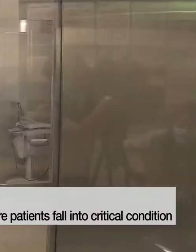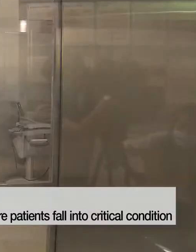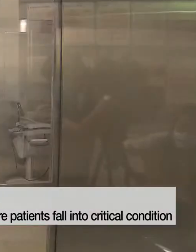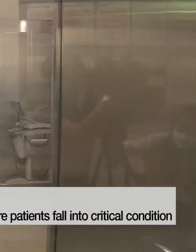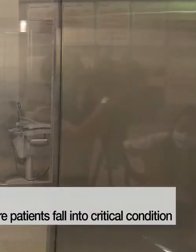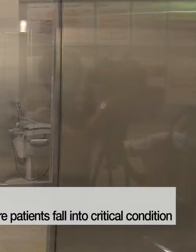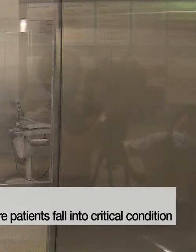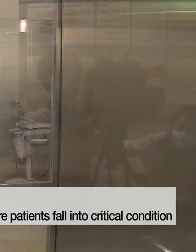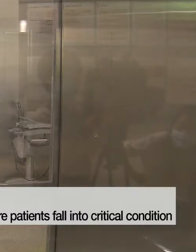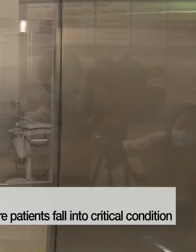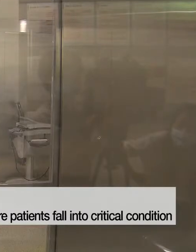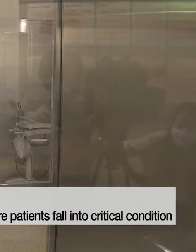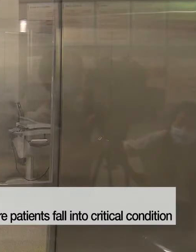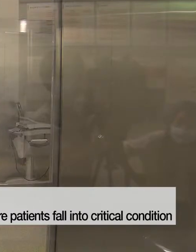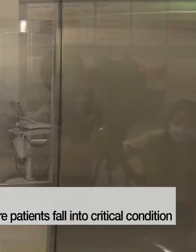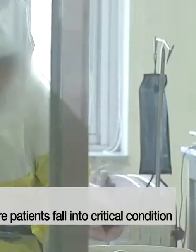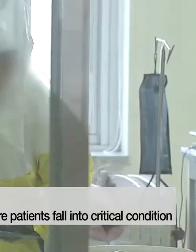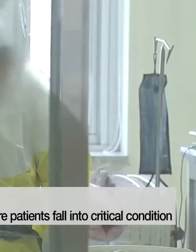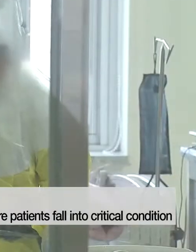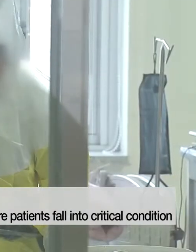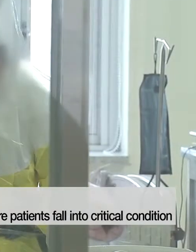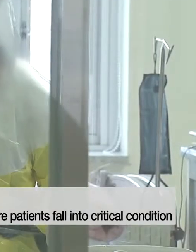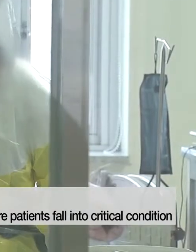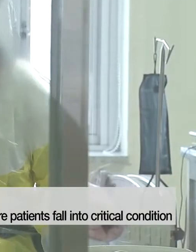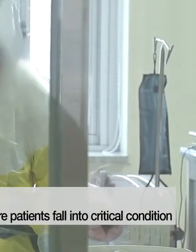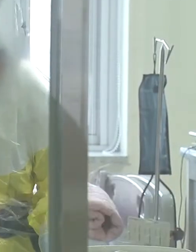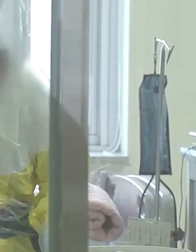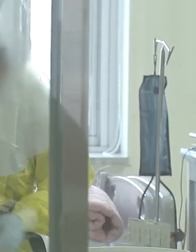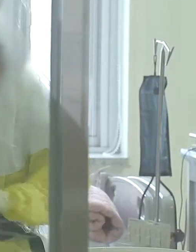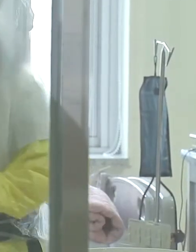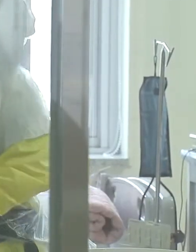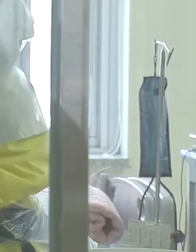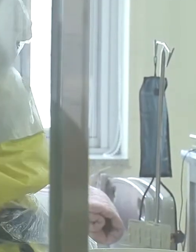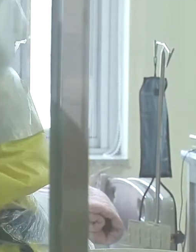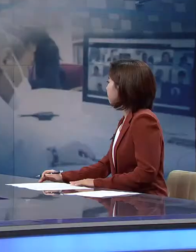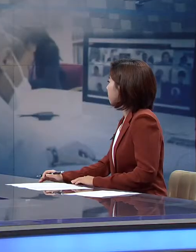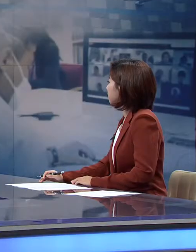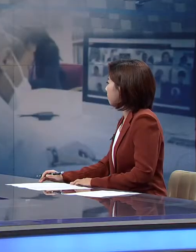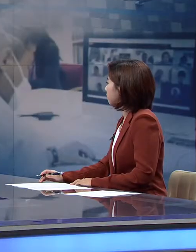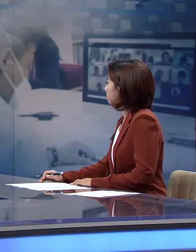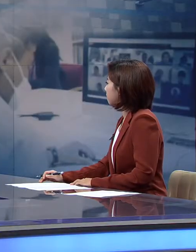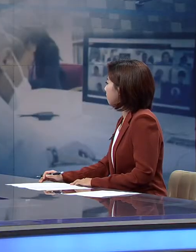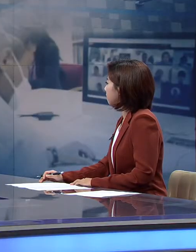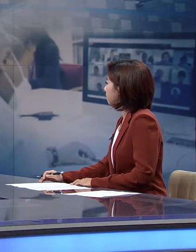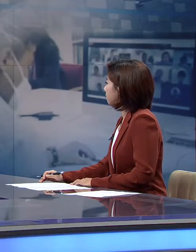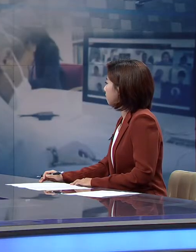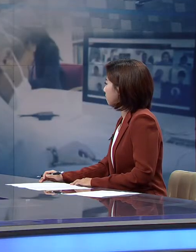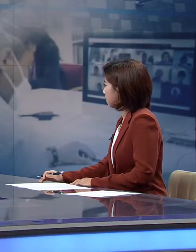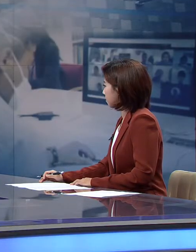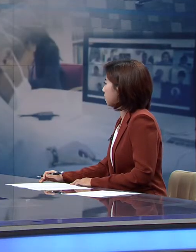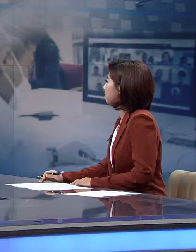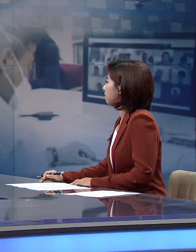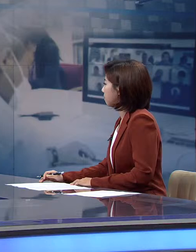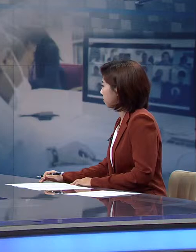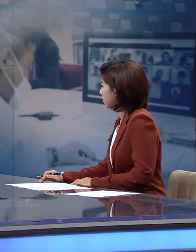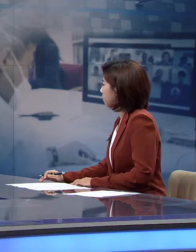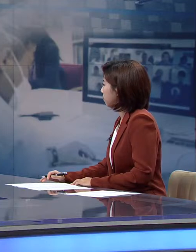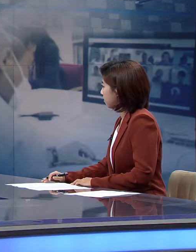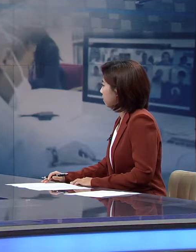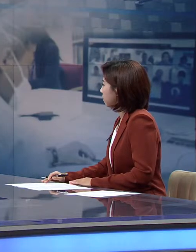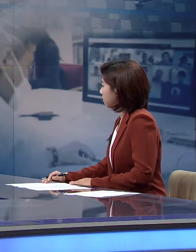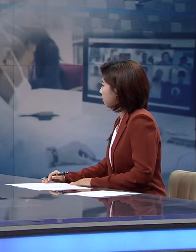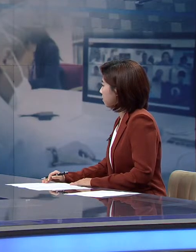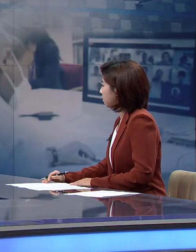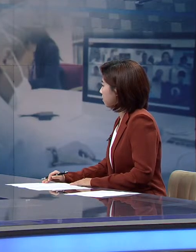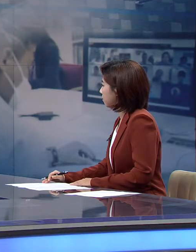the metropolitan area is running out of ICU hospital beds. And that's all the more reason why we should keep our guards up. That's also the reason why